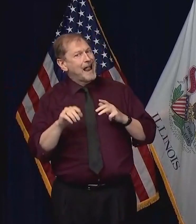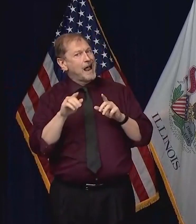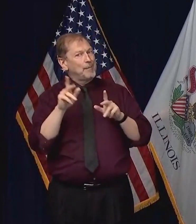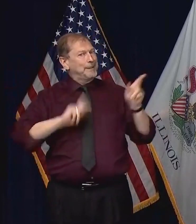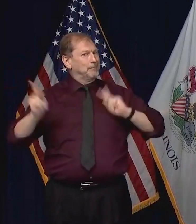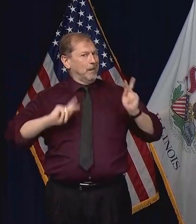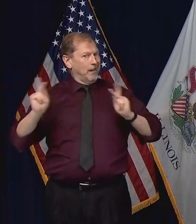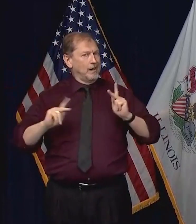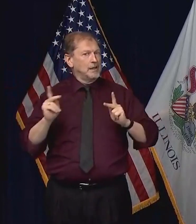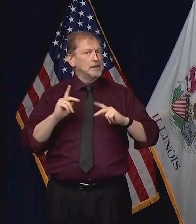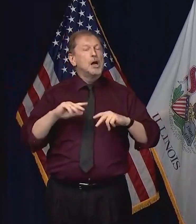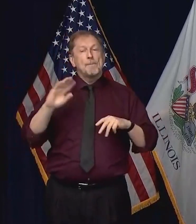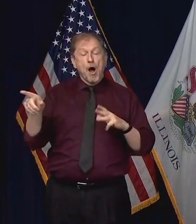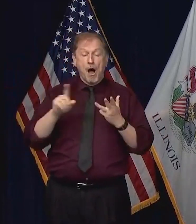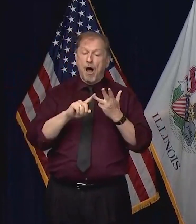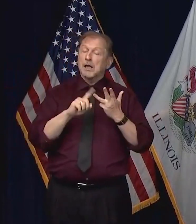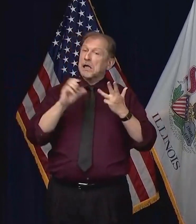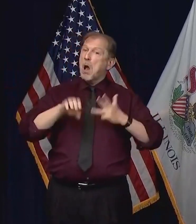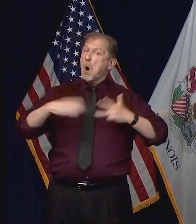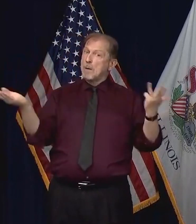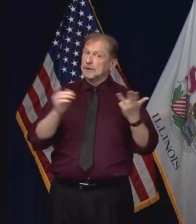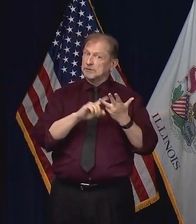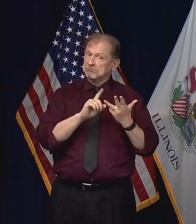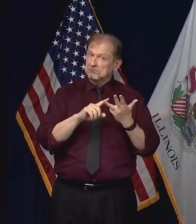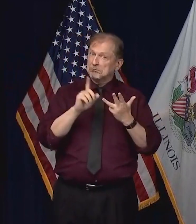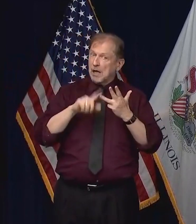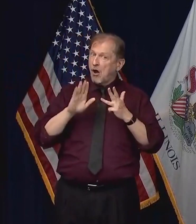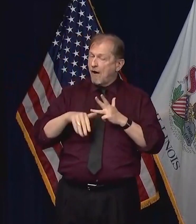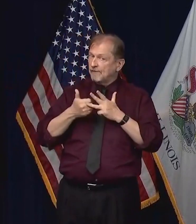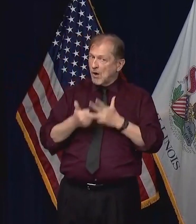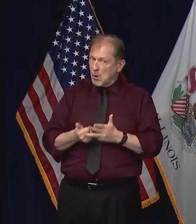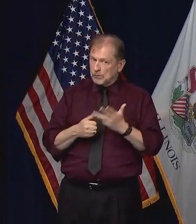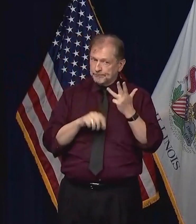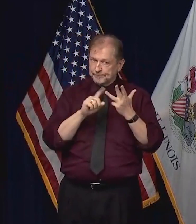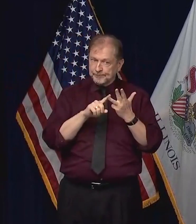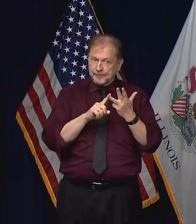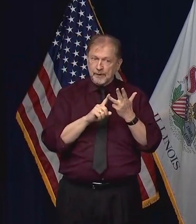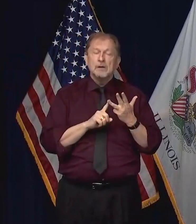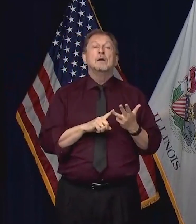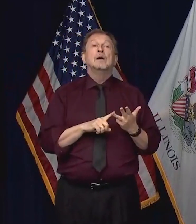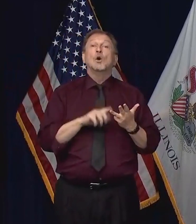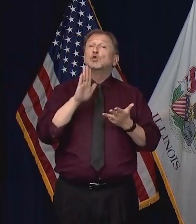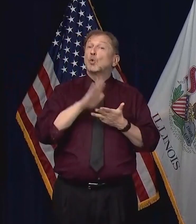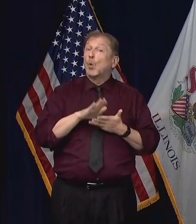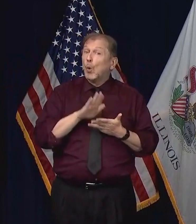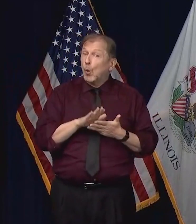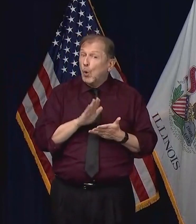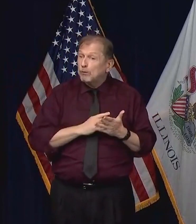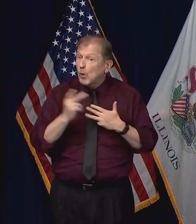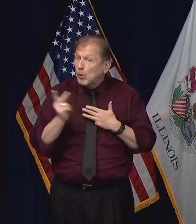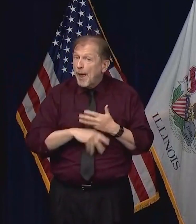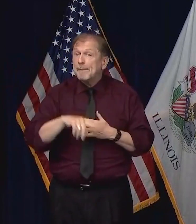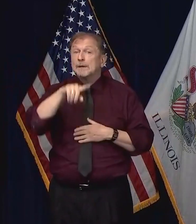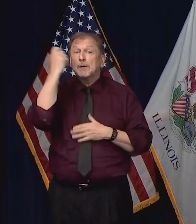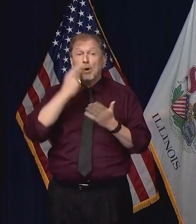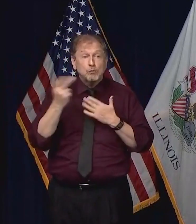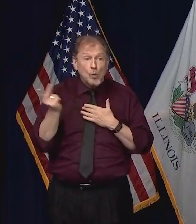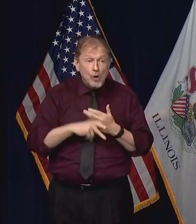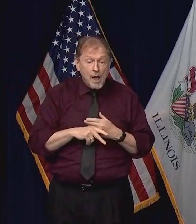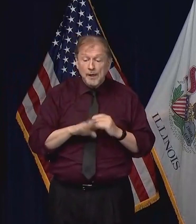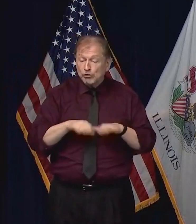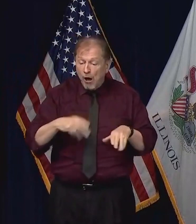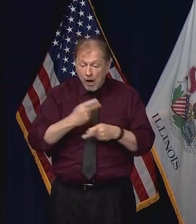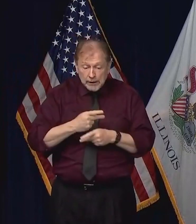DPH-approved safety guidance. Schools, summer and fall programs, childcare, and higher